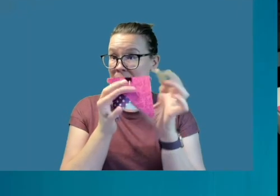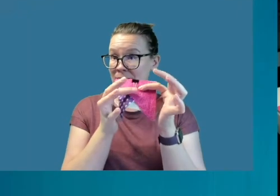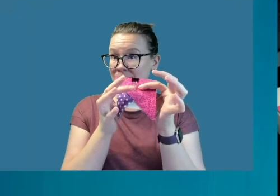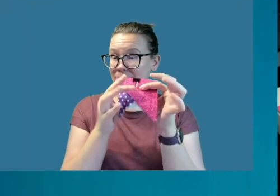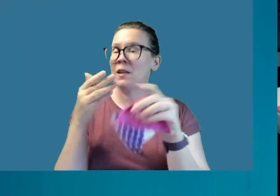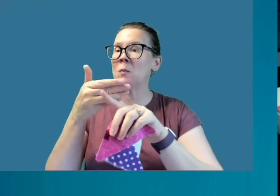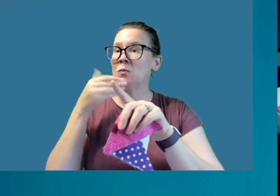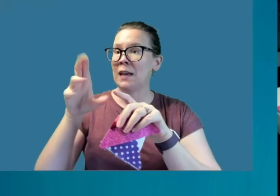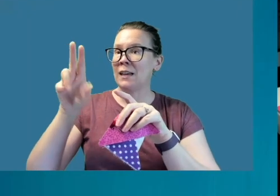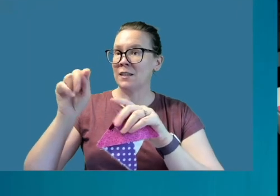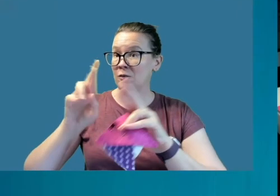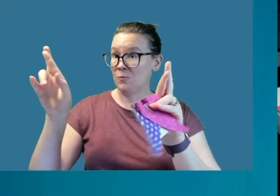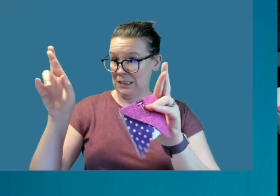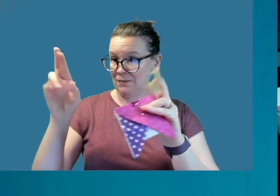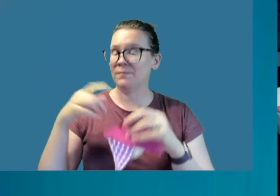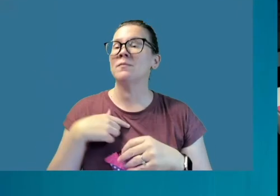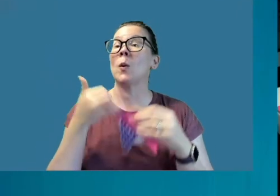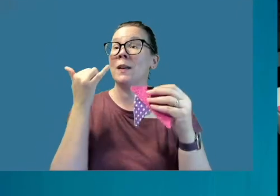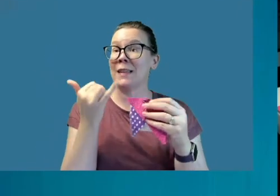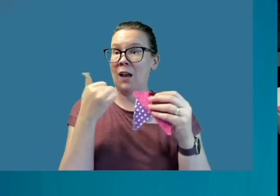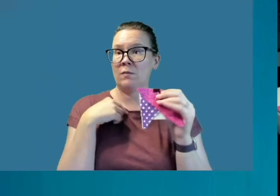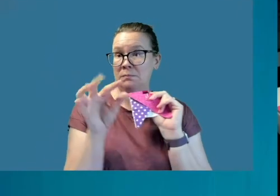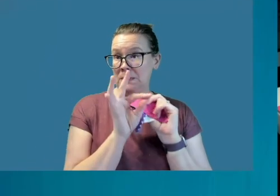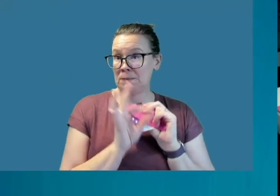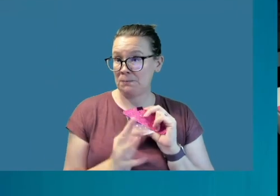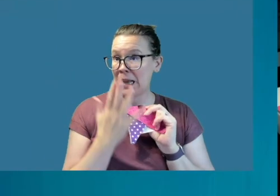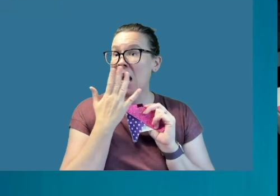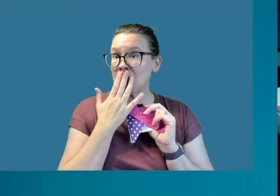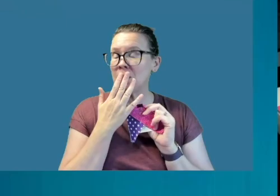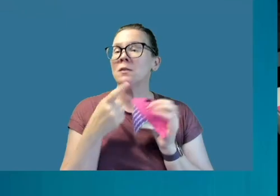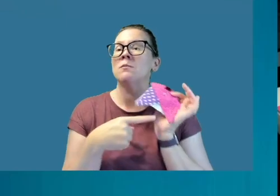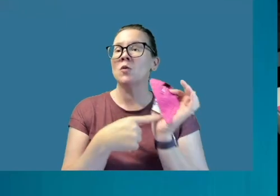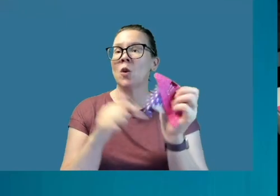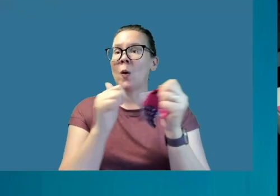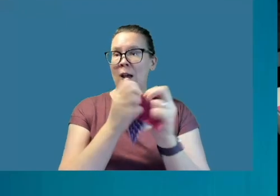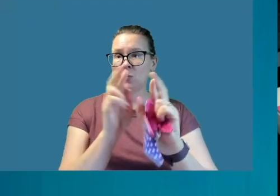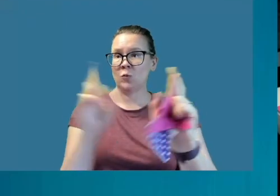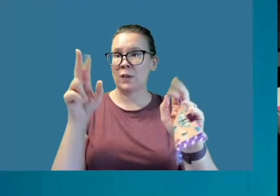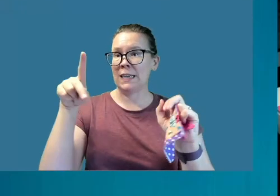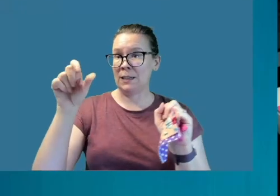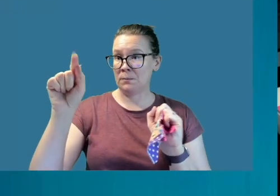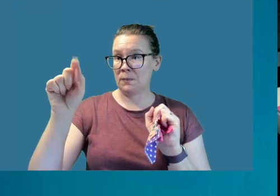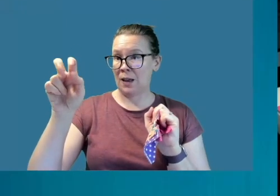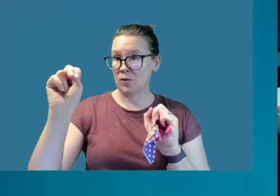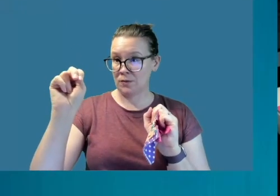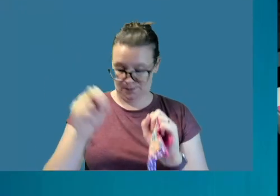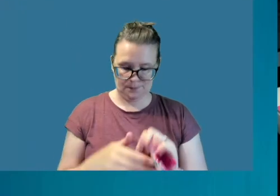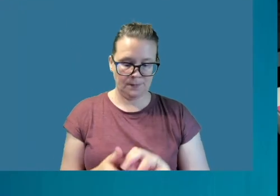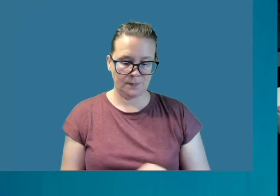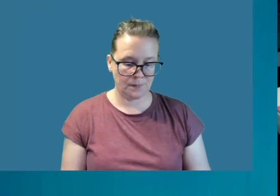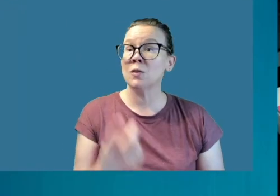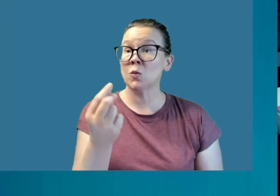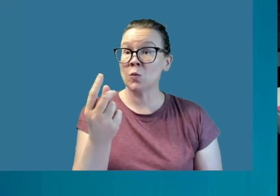And I pre-cut my fabric. It's ready to go. And so now I'm going to choose the colors and